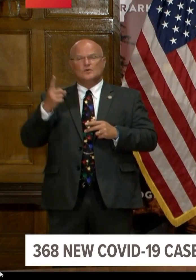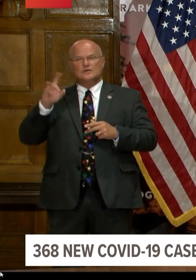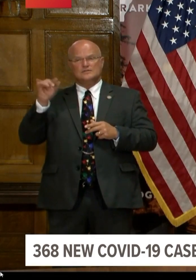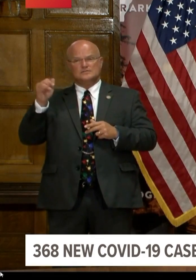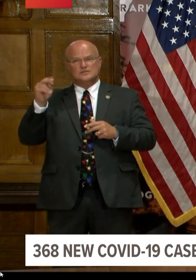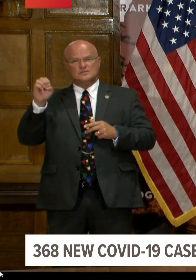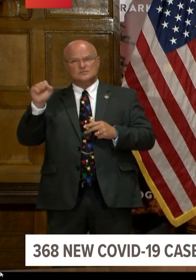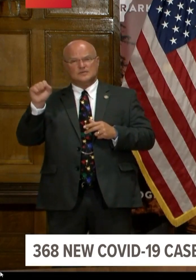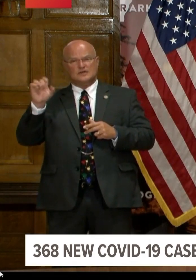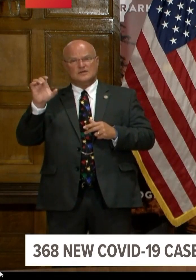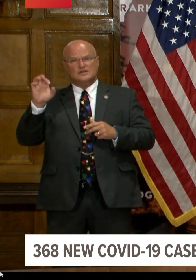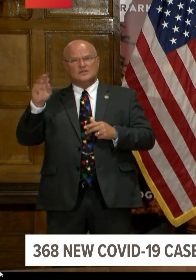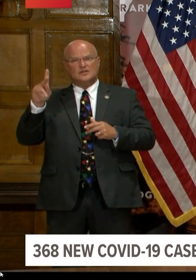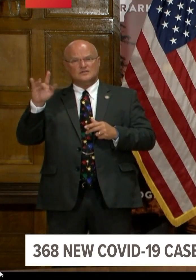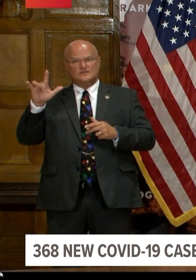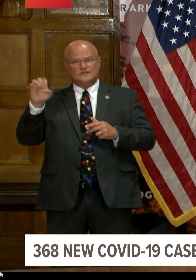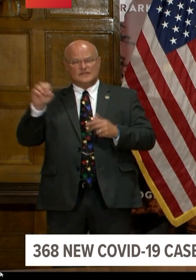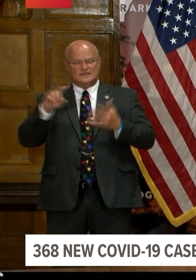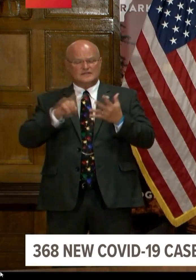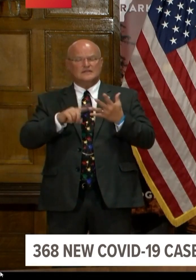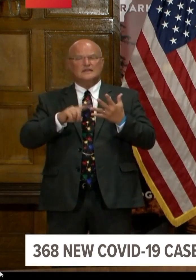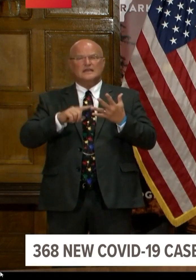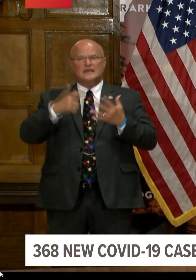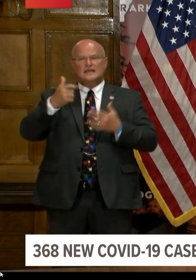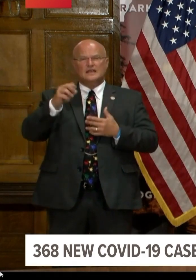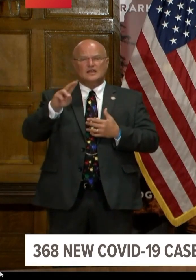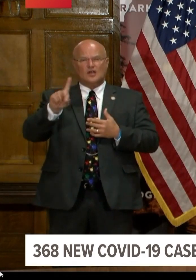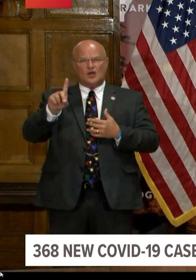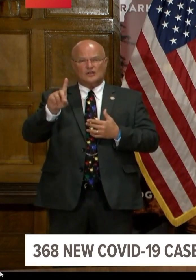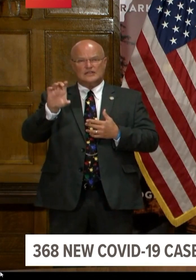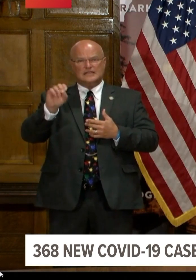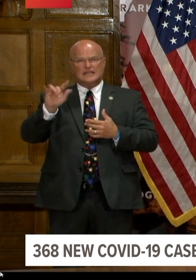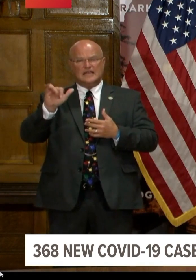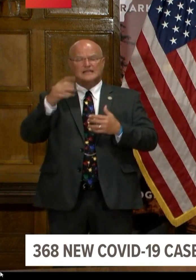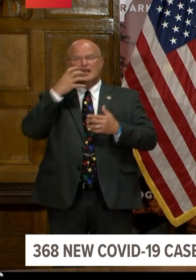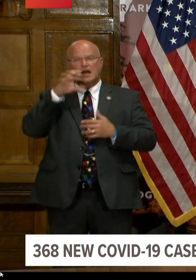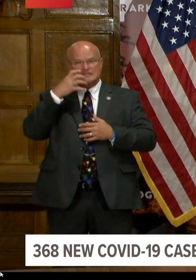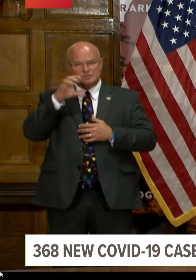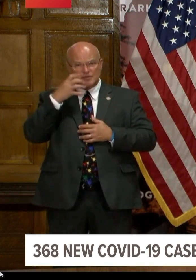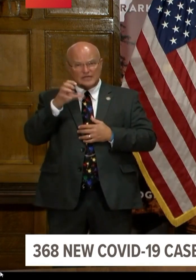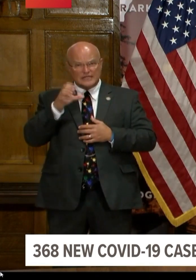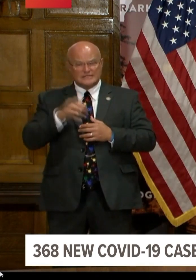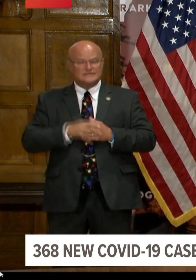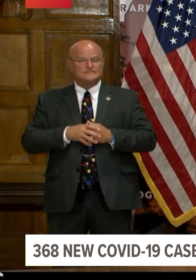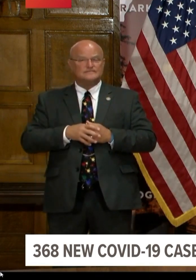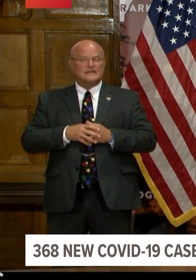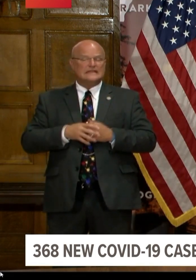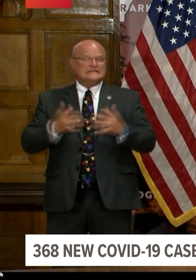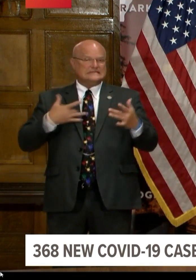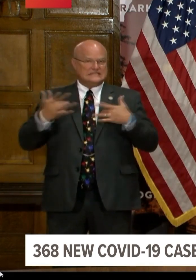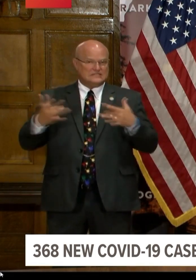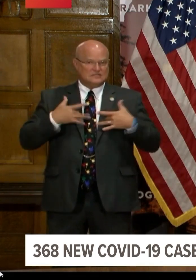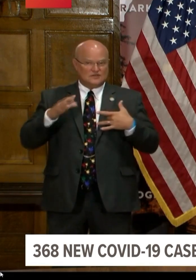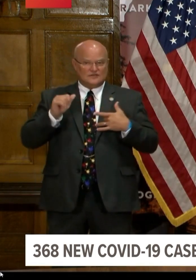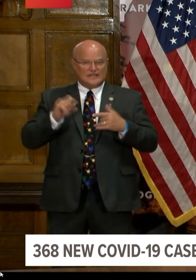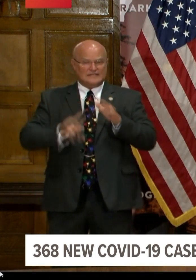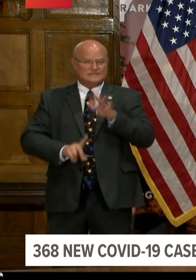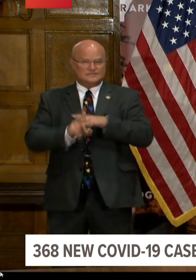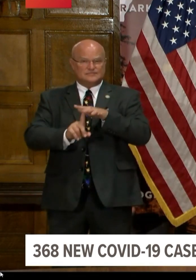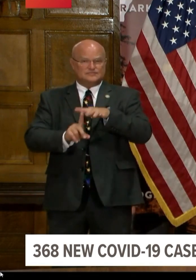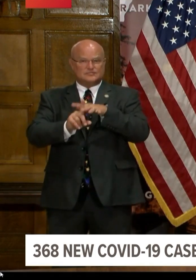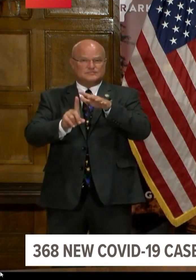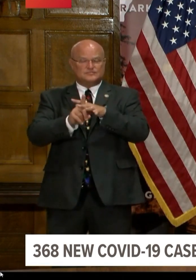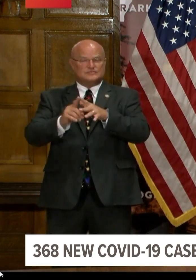Jonesboro, Clarksville, and Garland County in Hot Springs. Because of the concern of cases that are arising on the